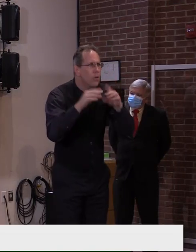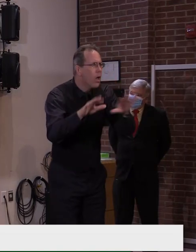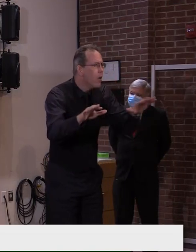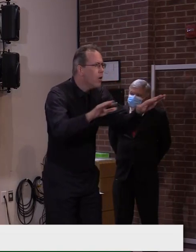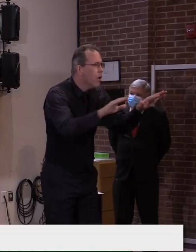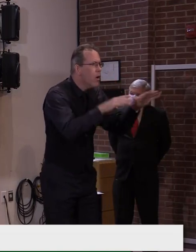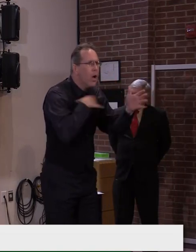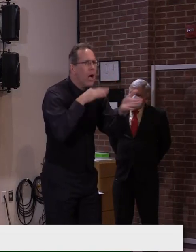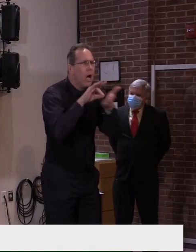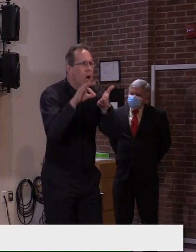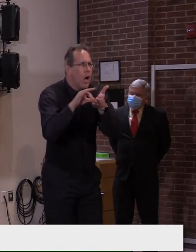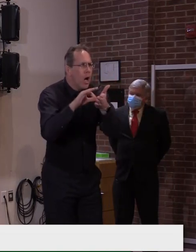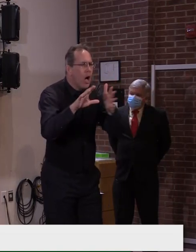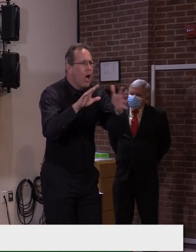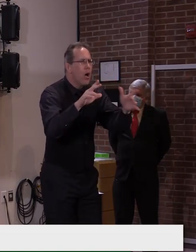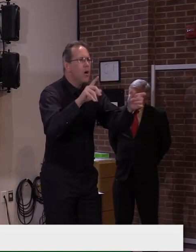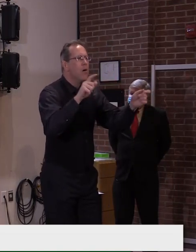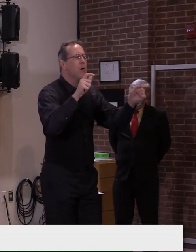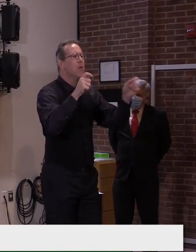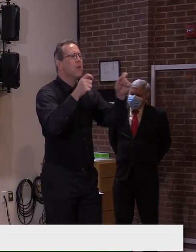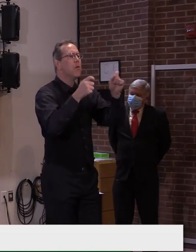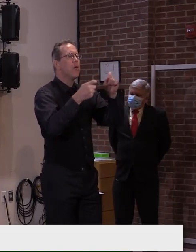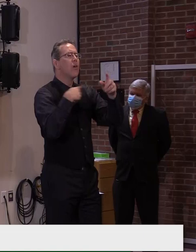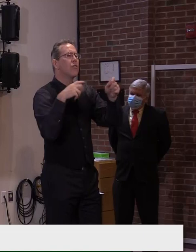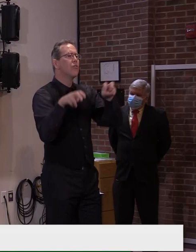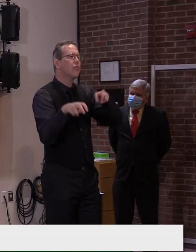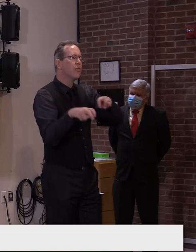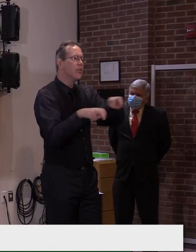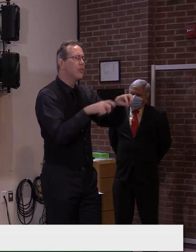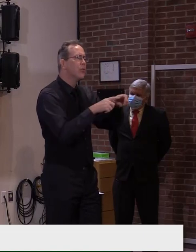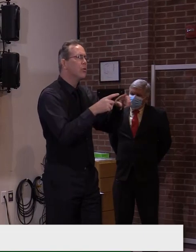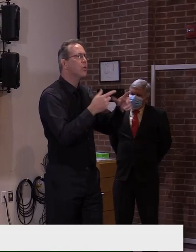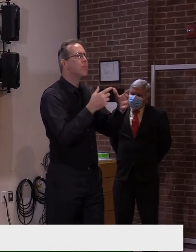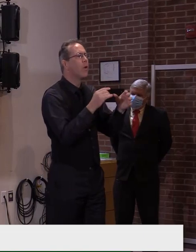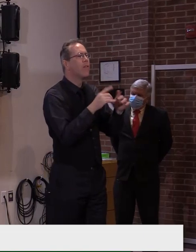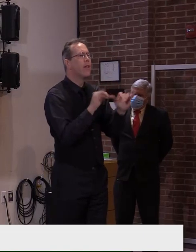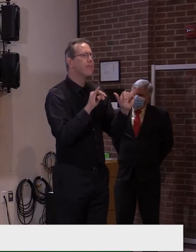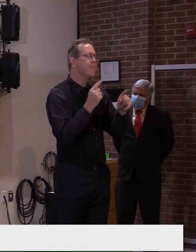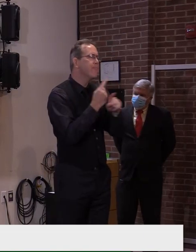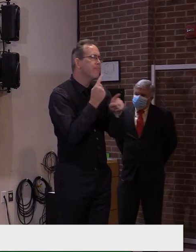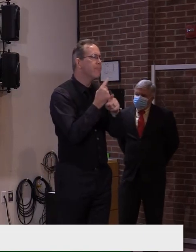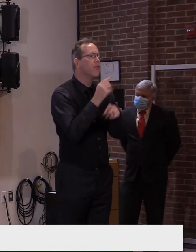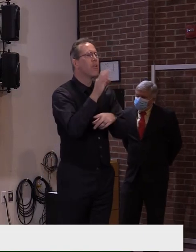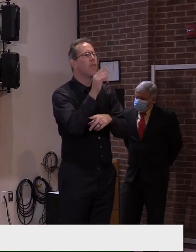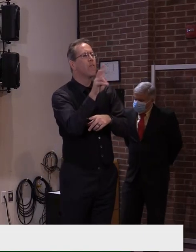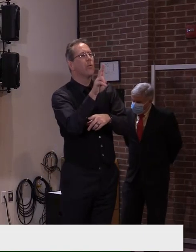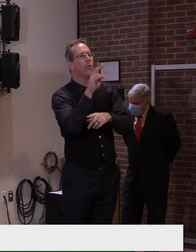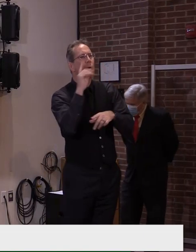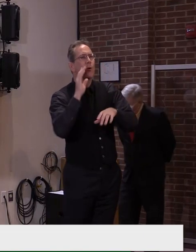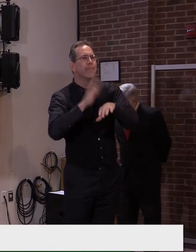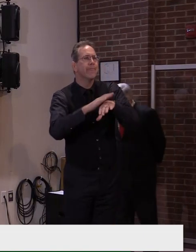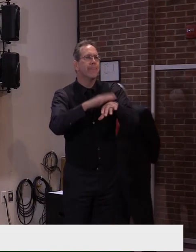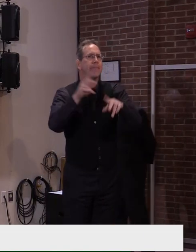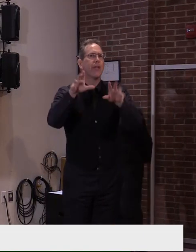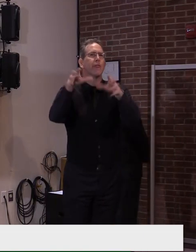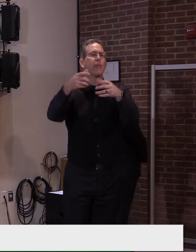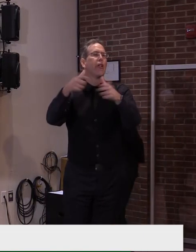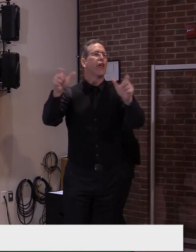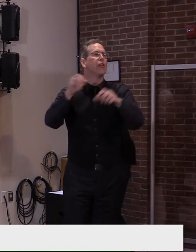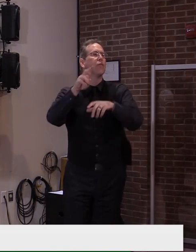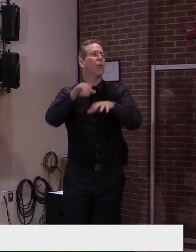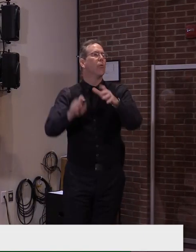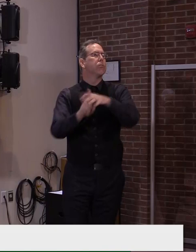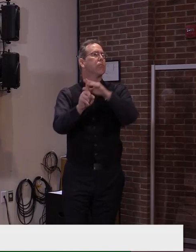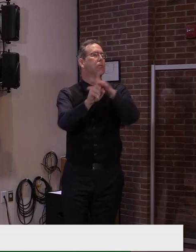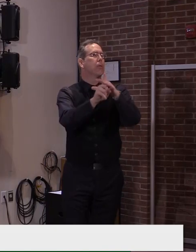to be transitioning to endemic at some point, hopefully once we're done with Omicron, and it's going to